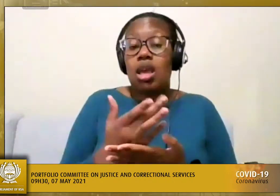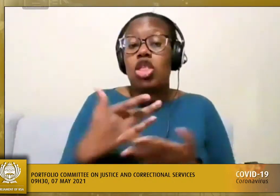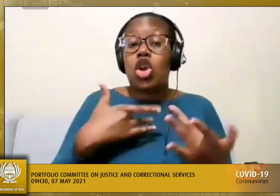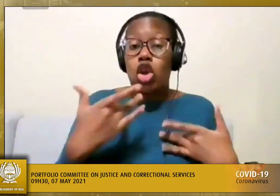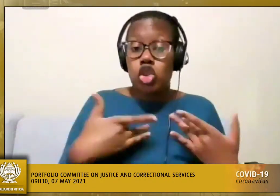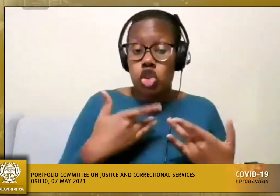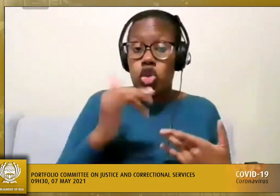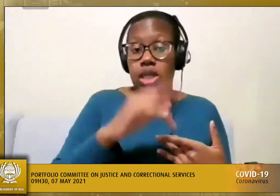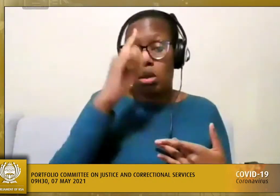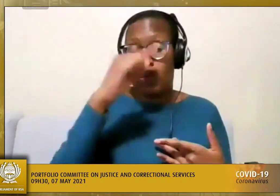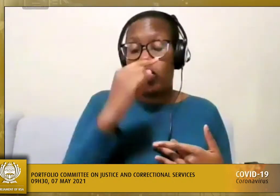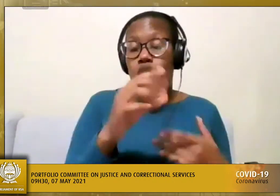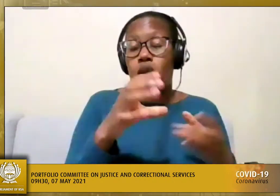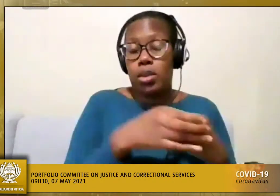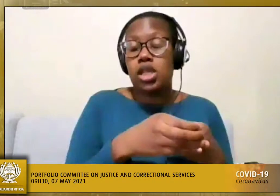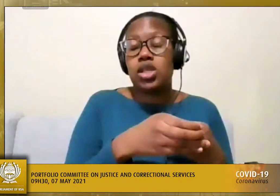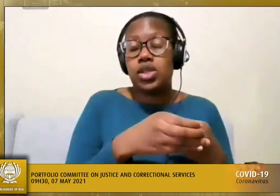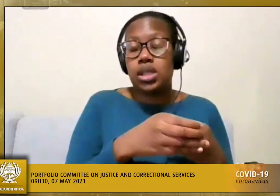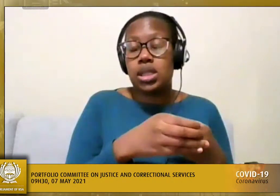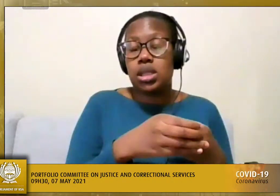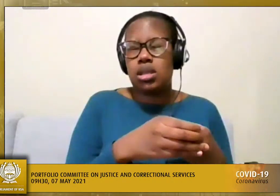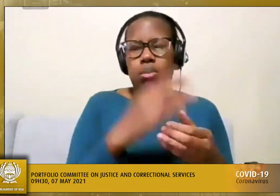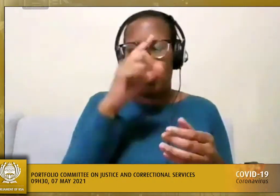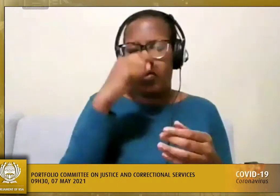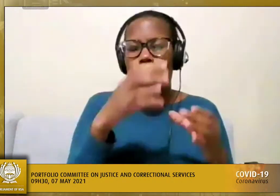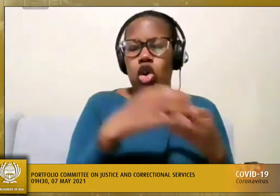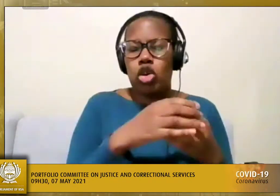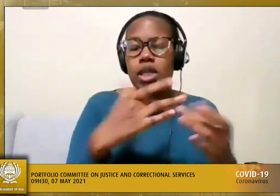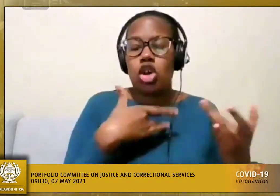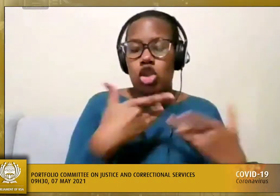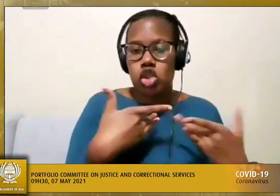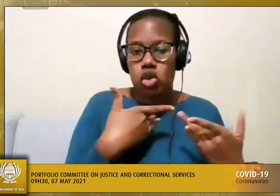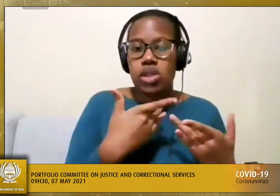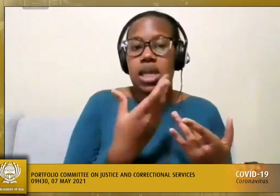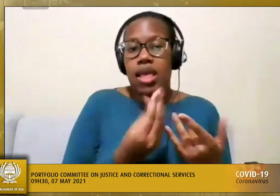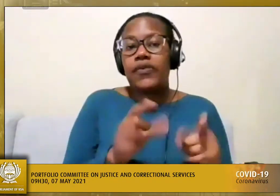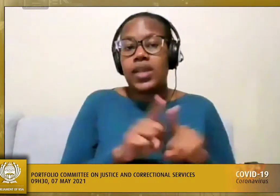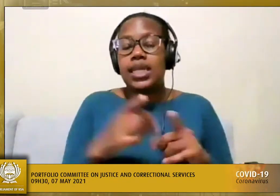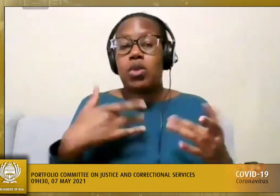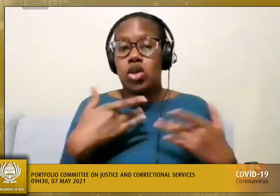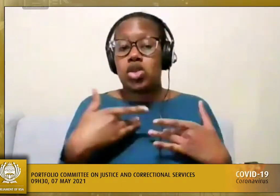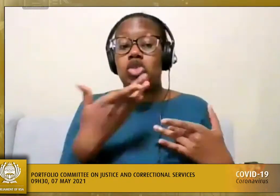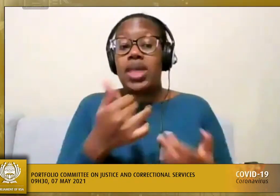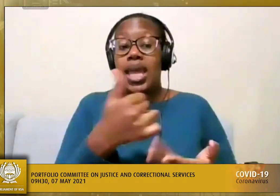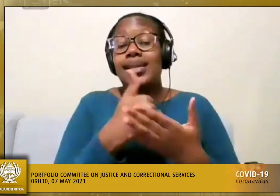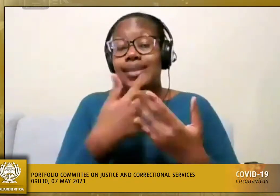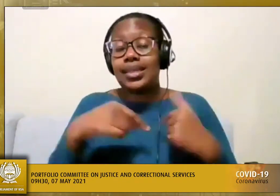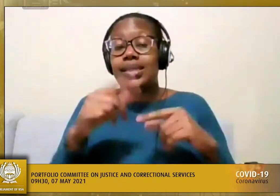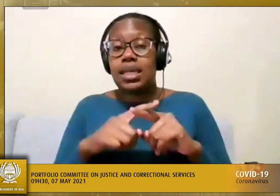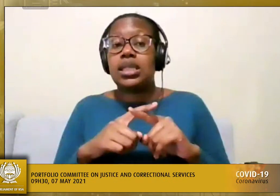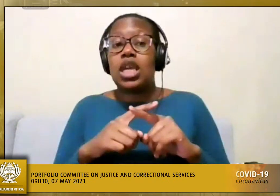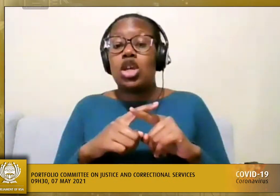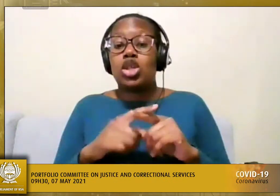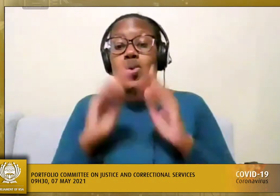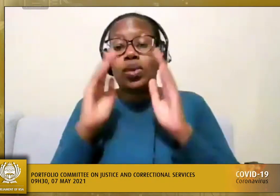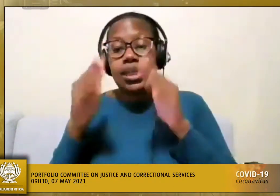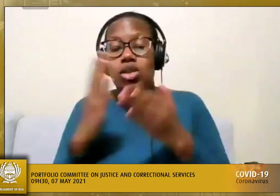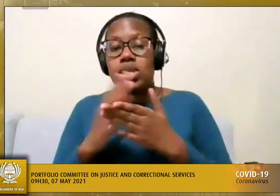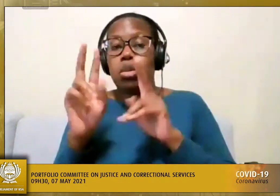has shared throughout the whole of last year and and then they are assisting us a great deal to attend to some of the issues